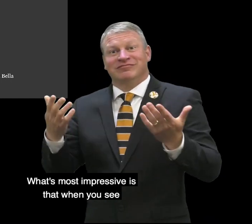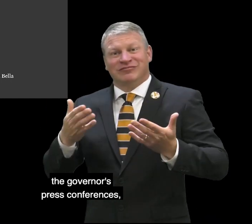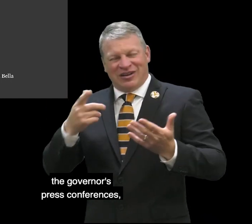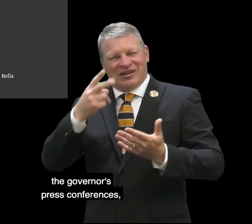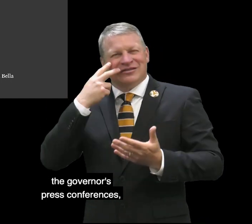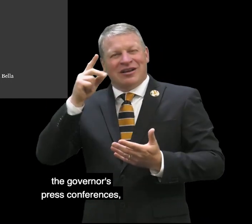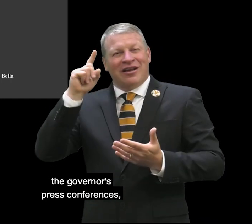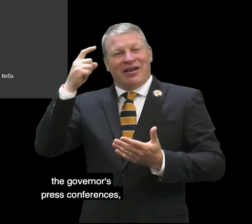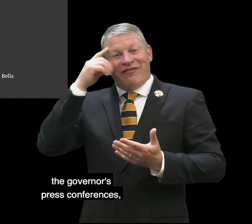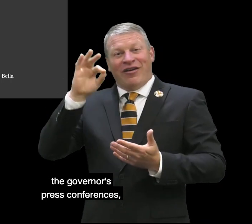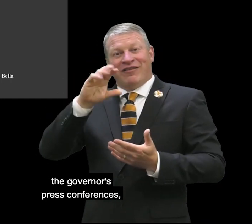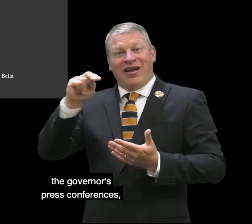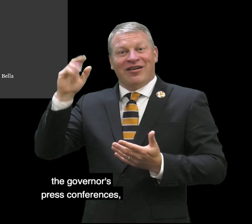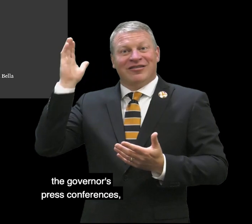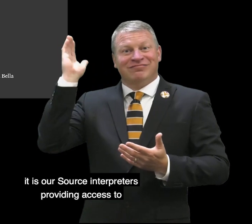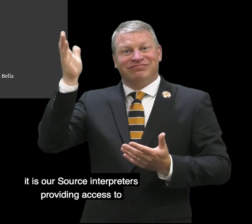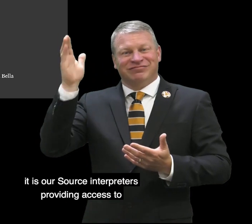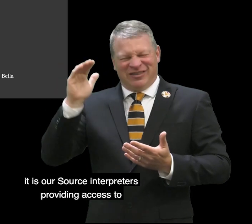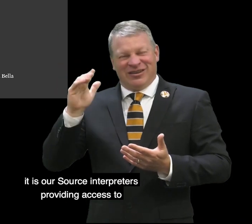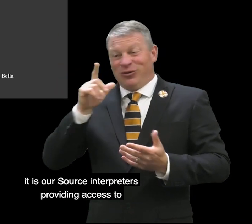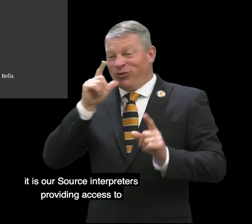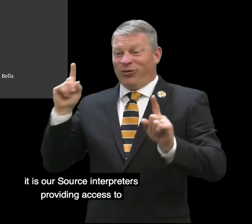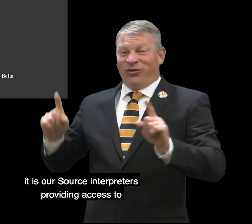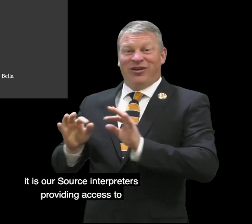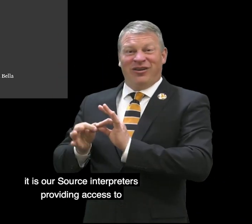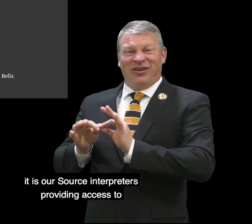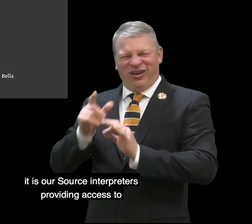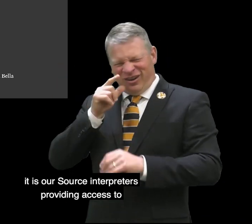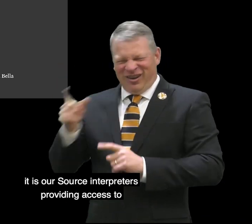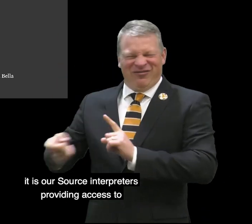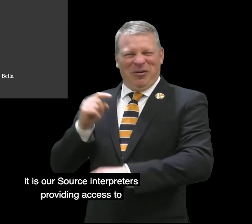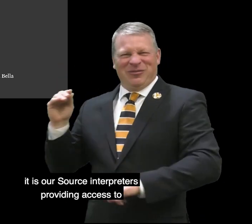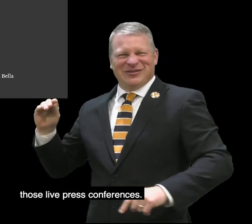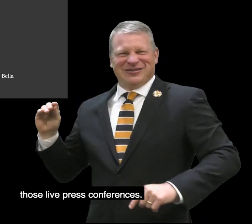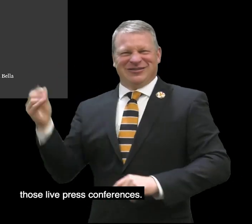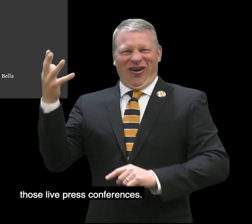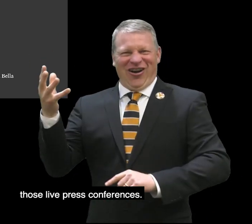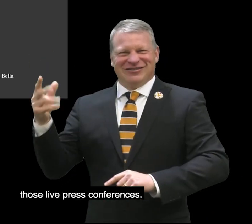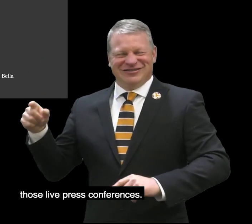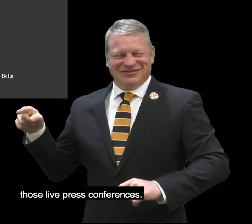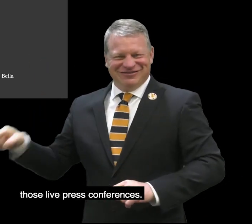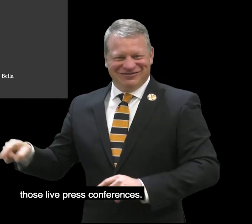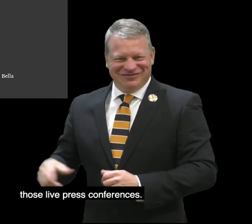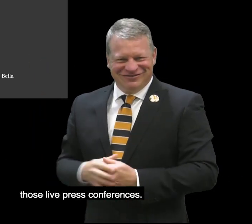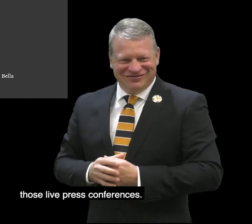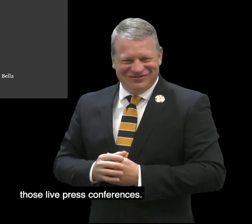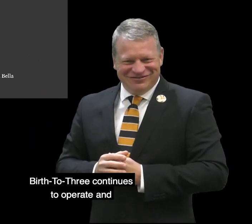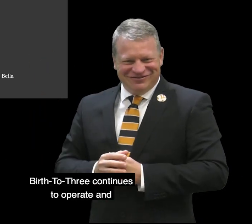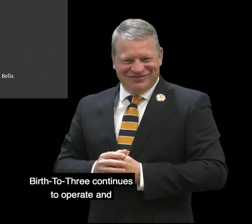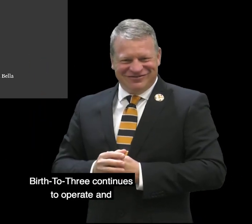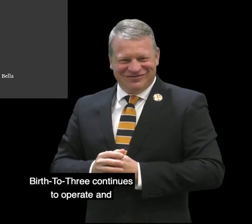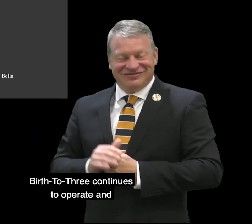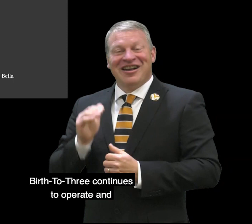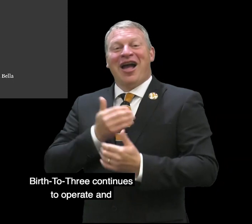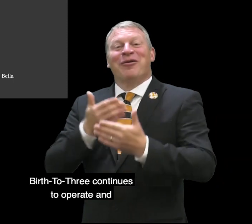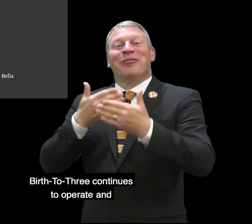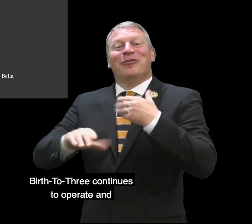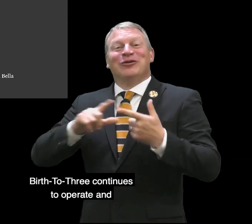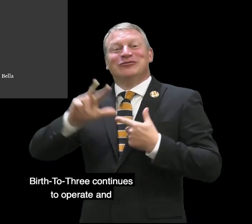there's also some in-person interpreting services being offered. What's most impressive is that when you see the governor's press conferences,